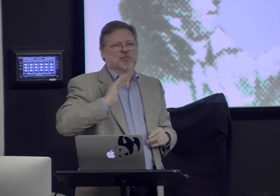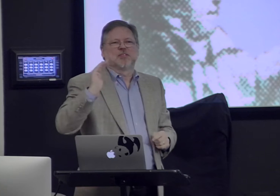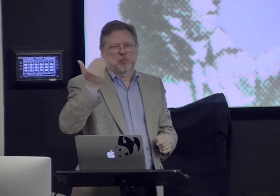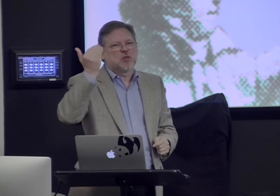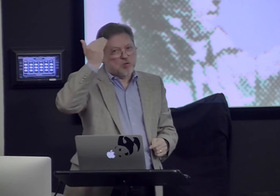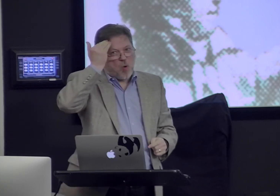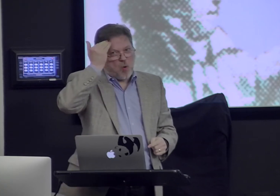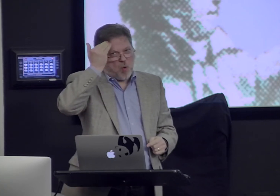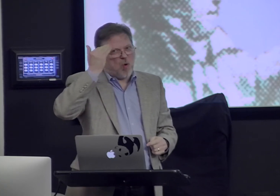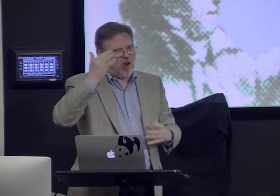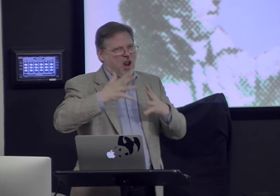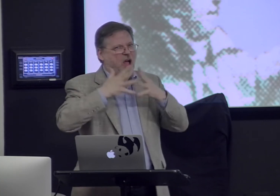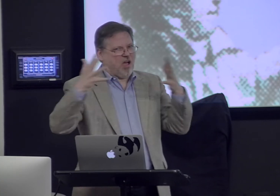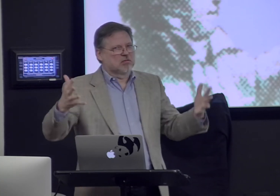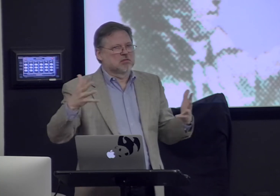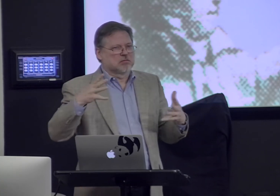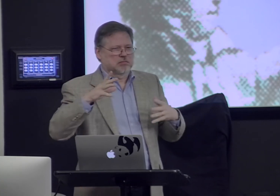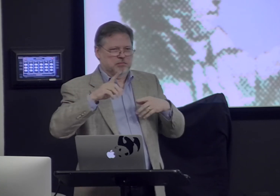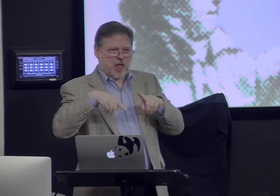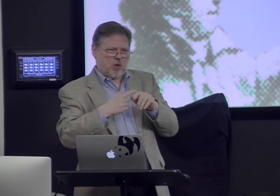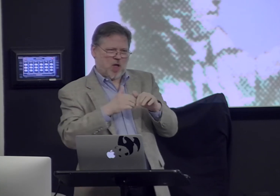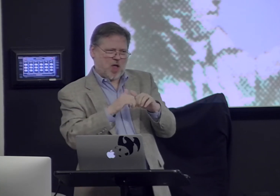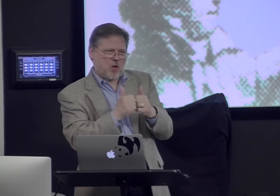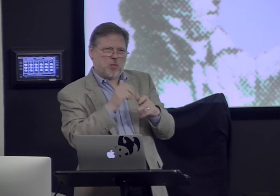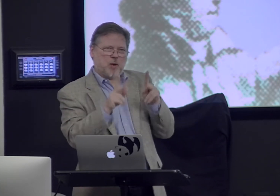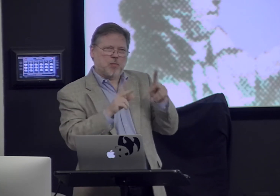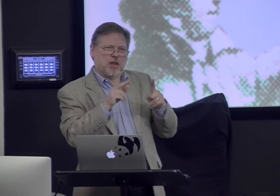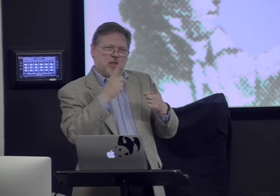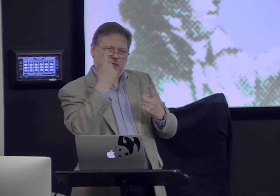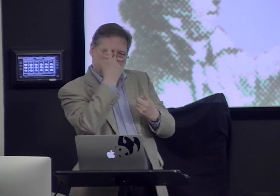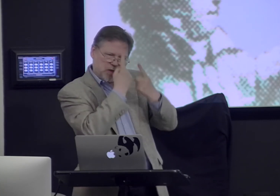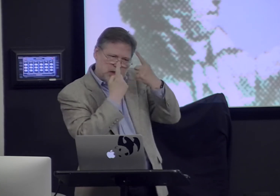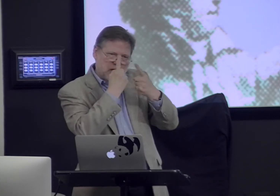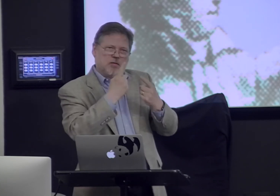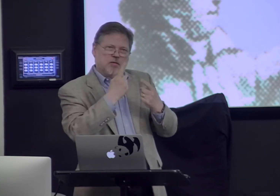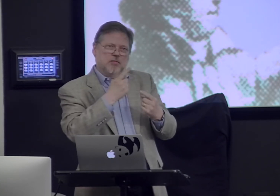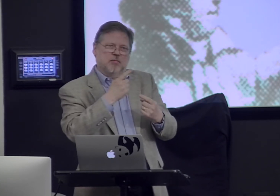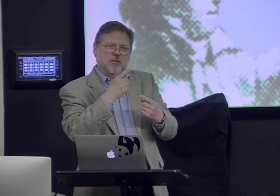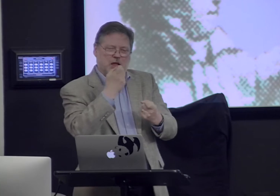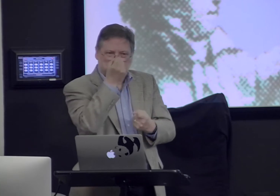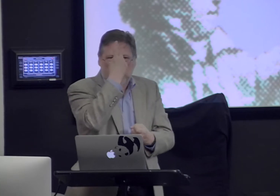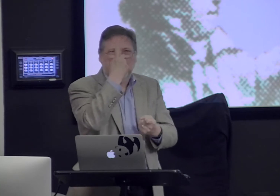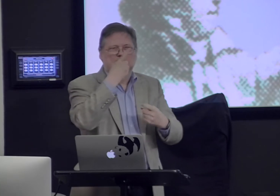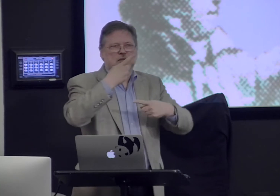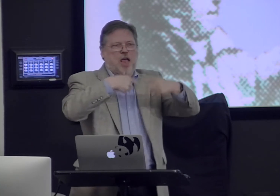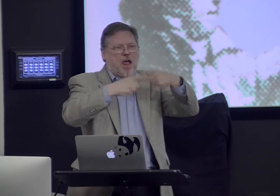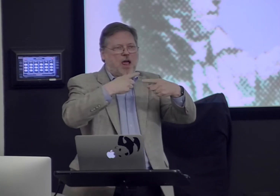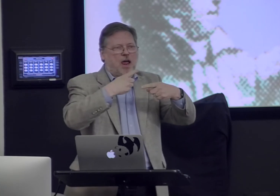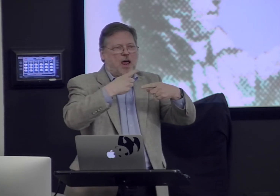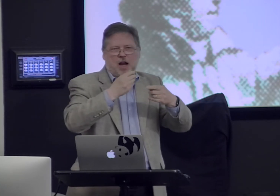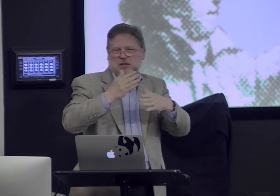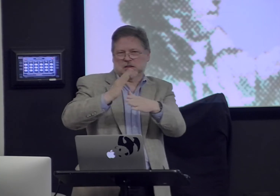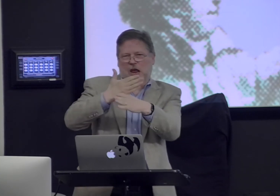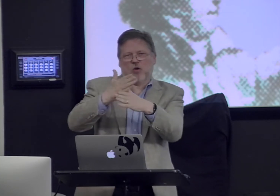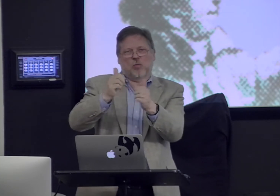ASL from LSF is a bit debatable, but it is apparent that how people thought about and